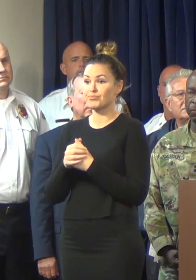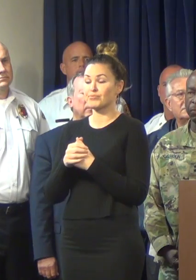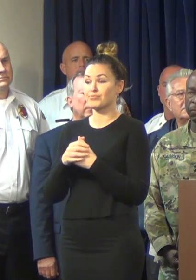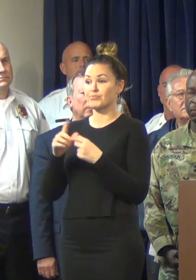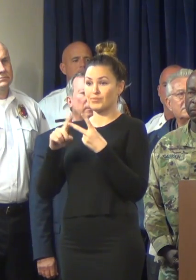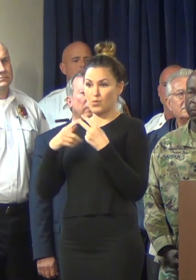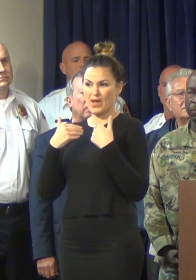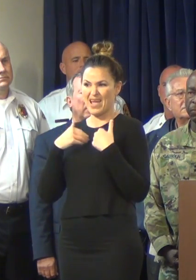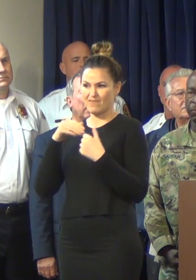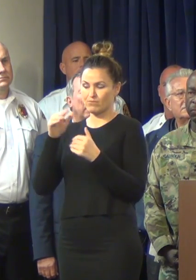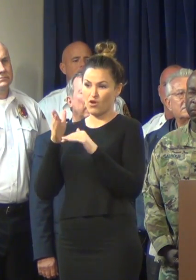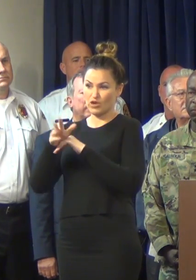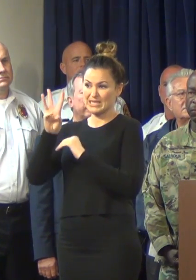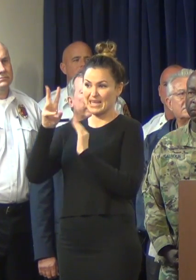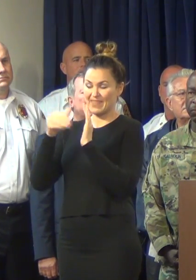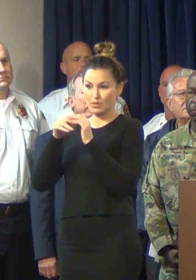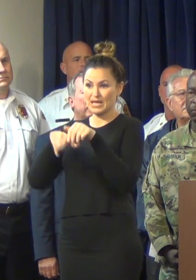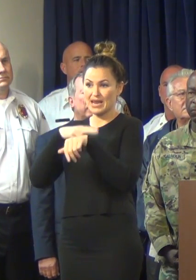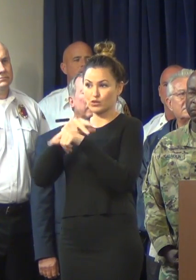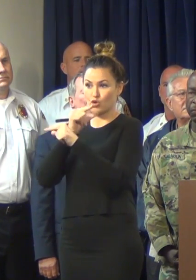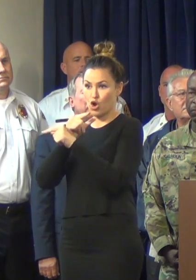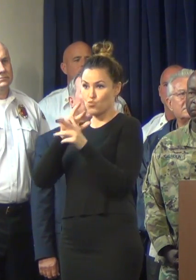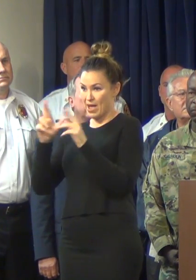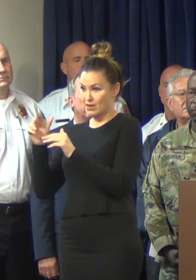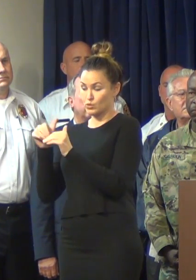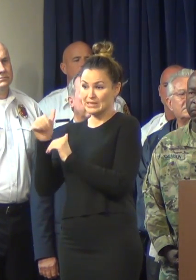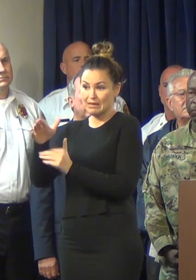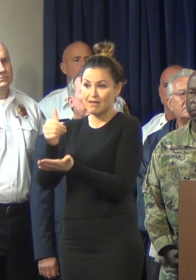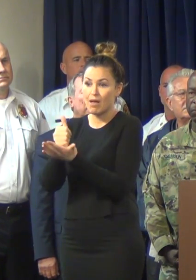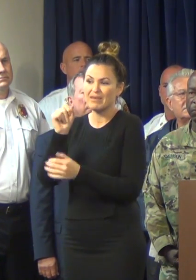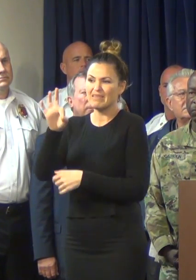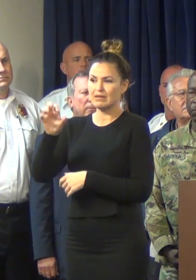over 6,000 members of the National Guard ready to be deployed if needed.